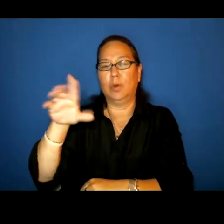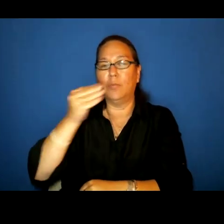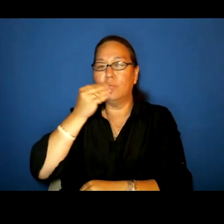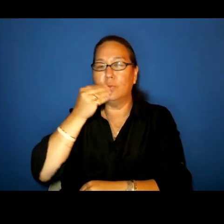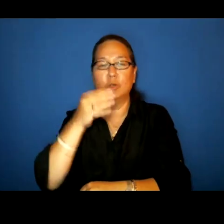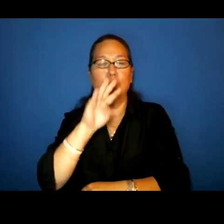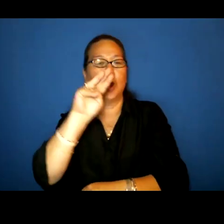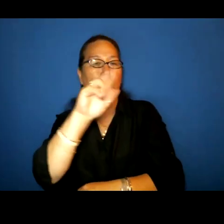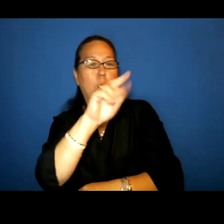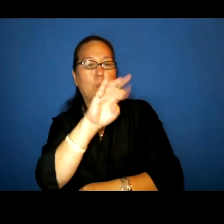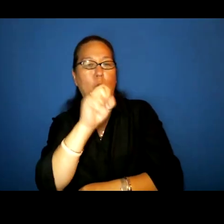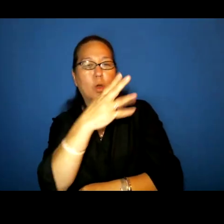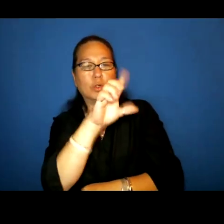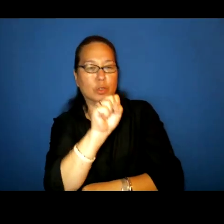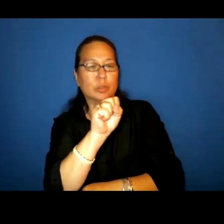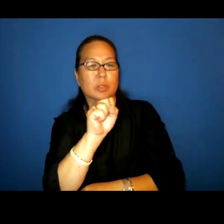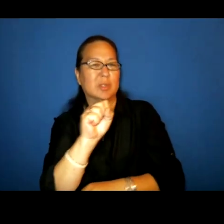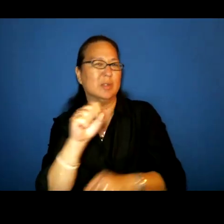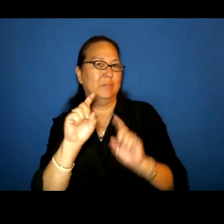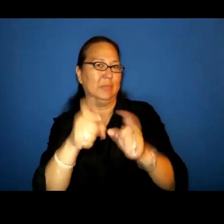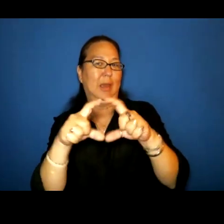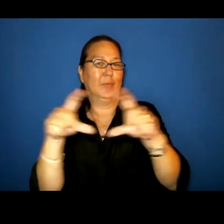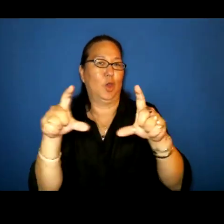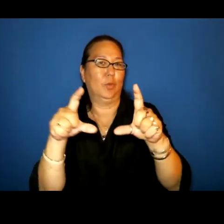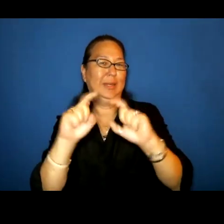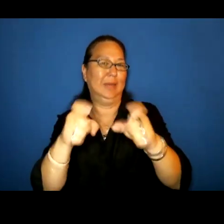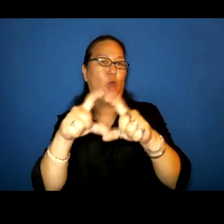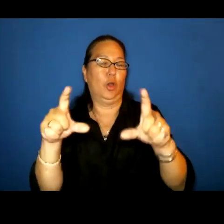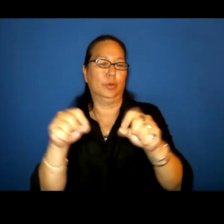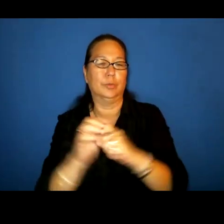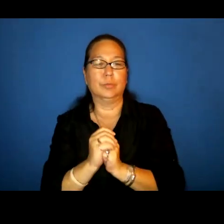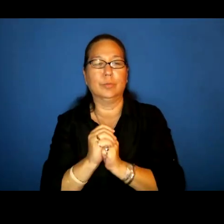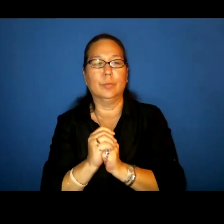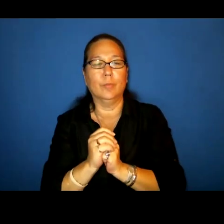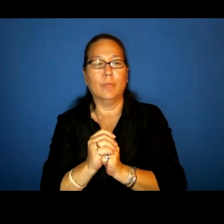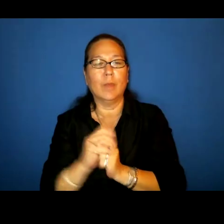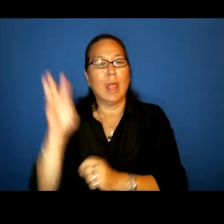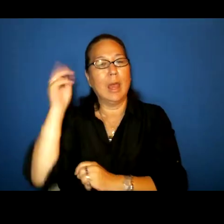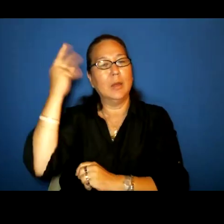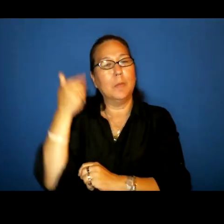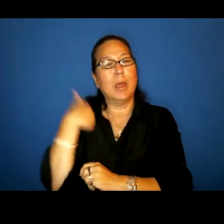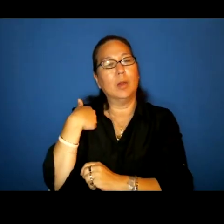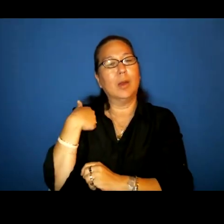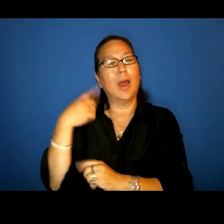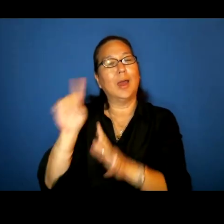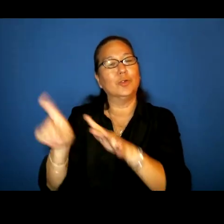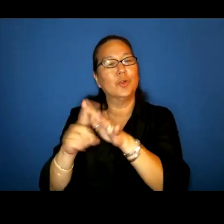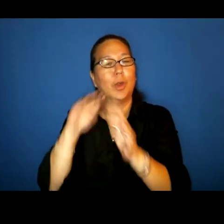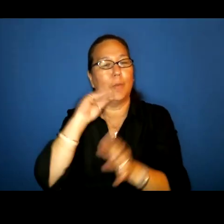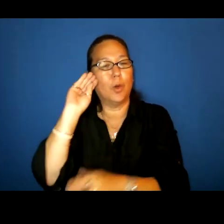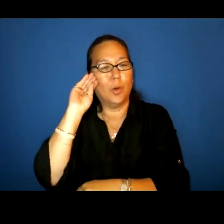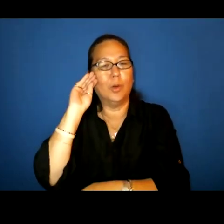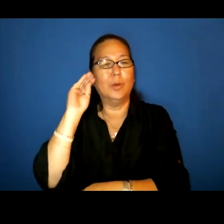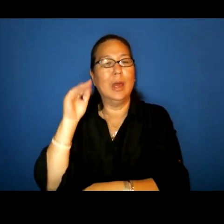the mayor and I went to the homes, we heard directly from students and families about the barriers to coming to